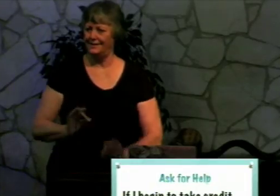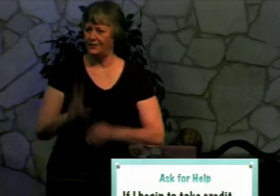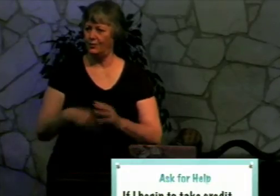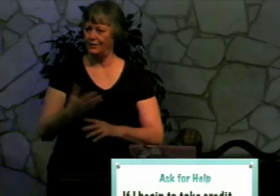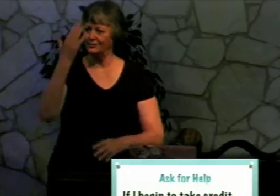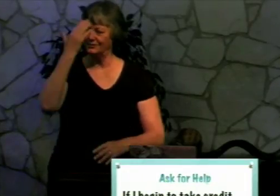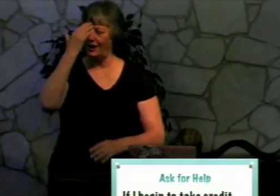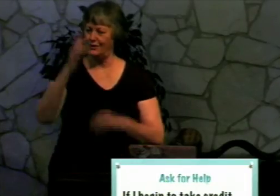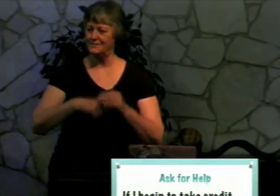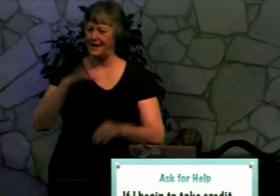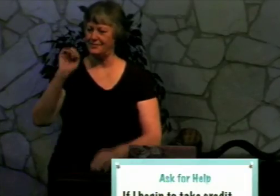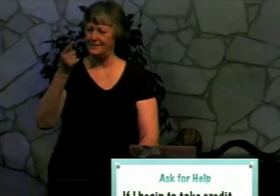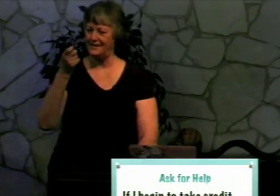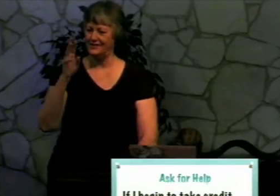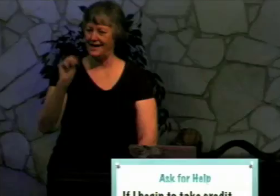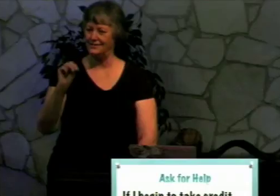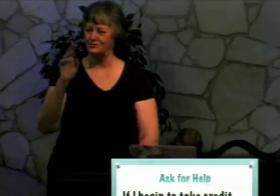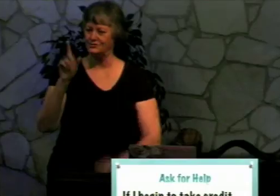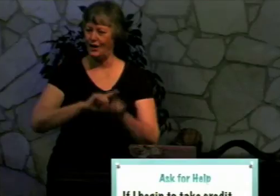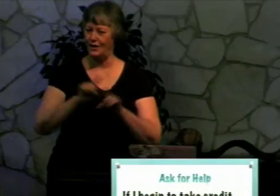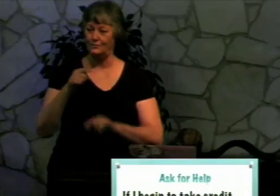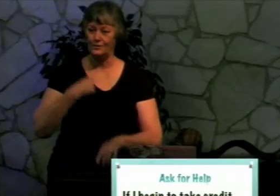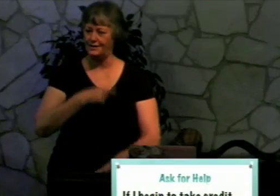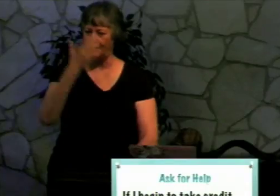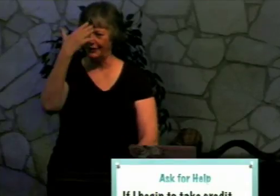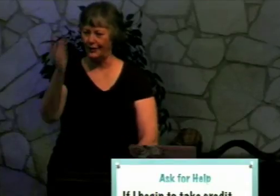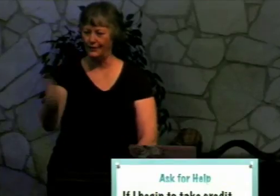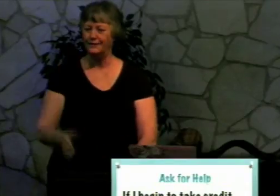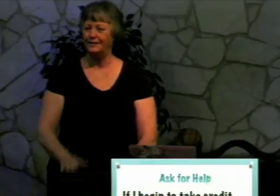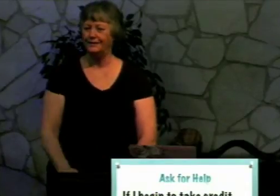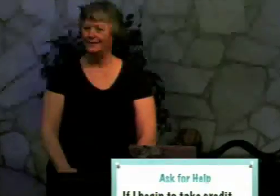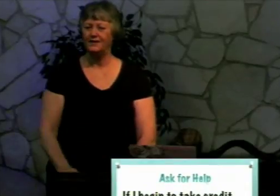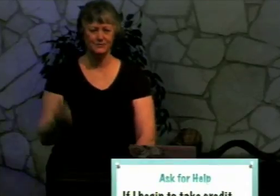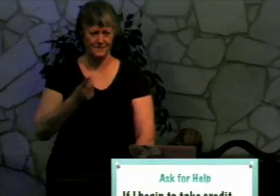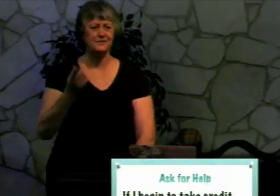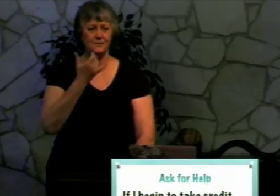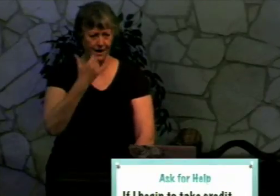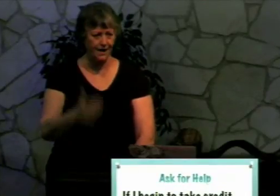the world knows about the Bethlehem star and we don't know, there's something wrong.